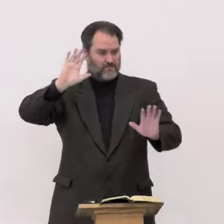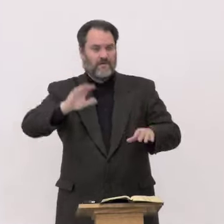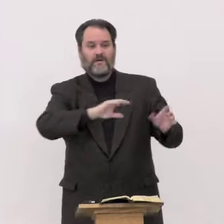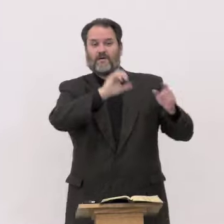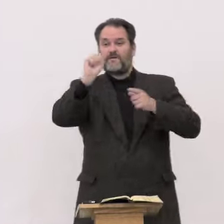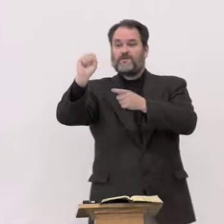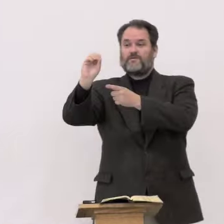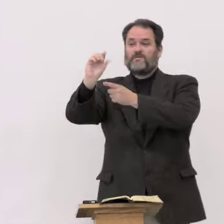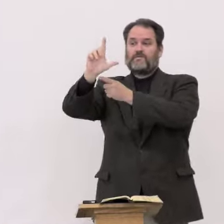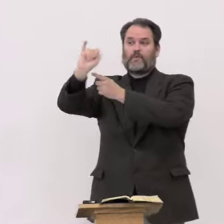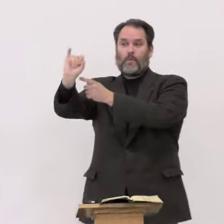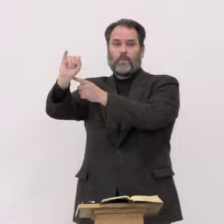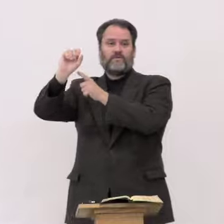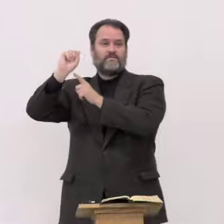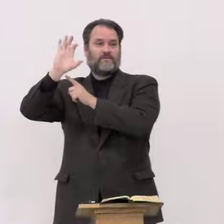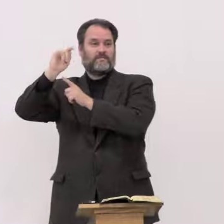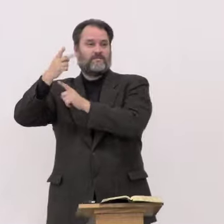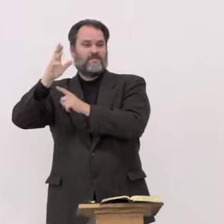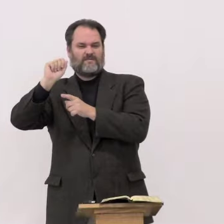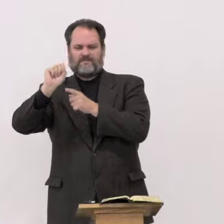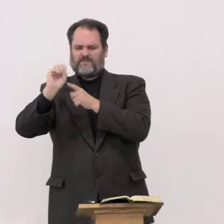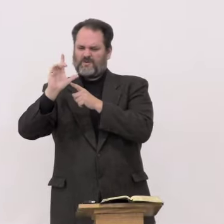That's how it is in the second one.